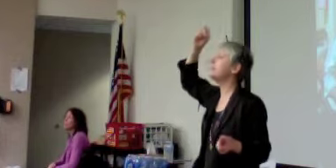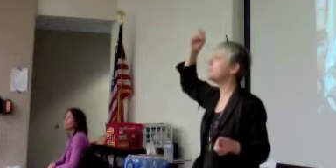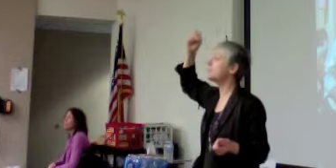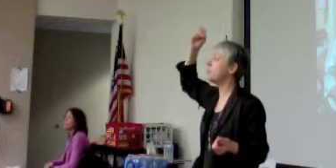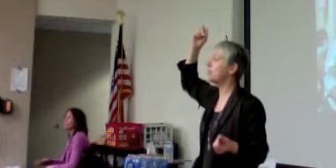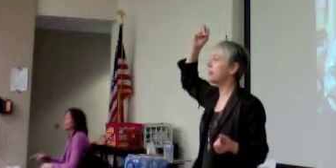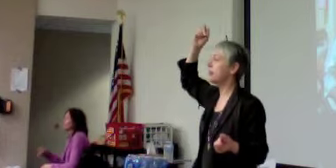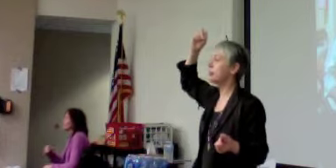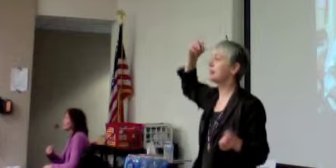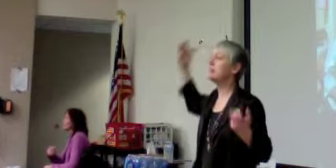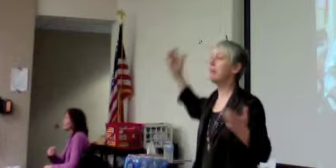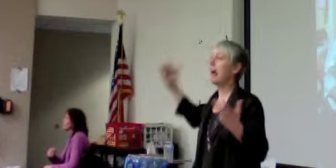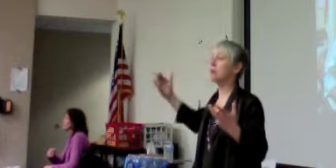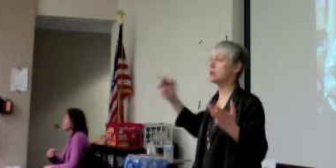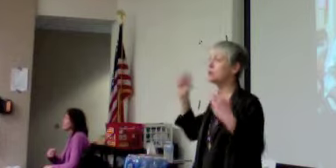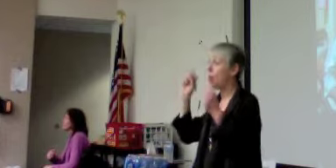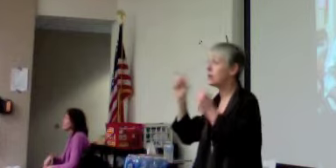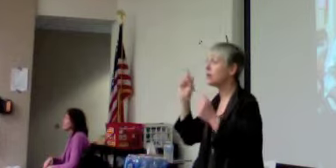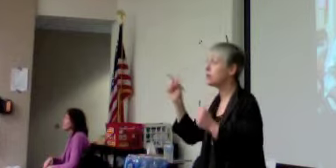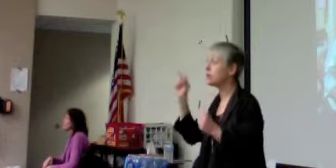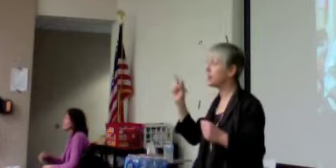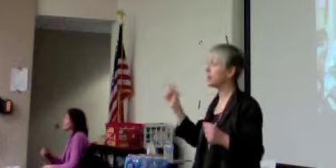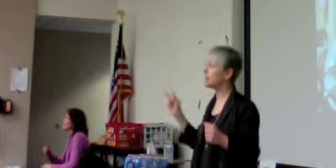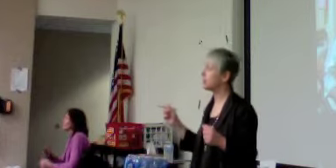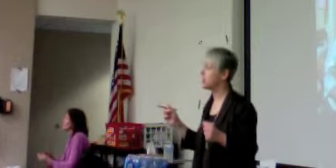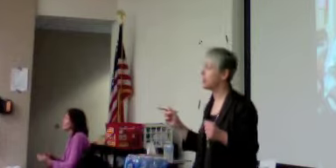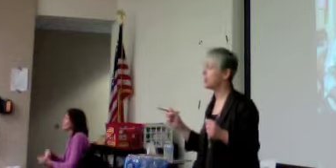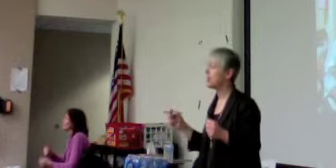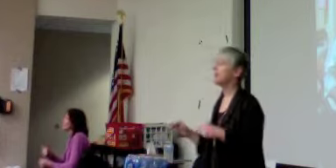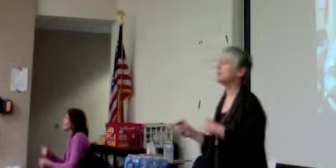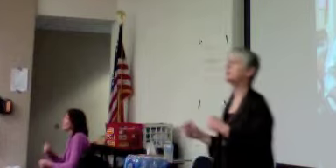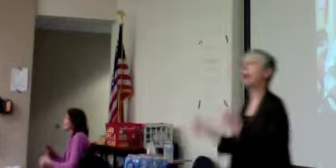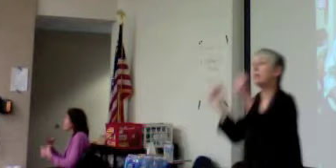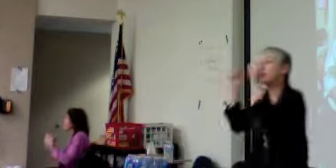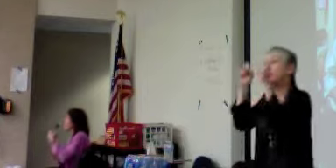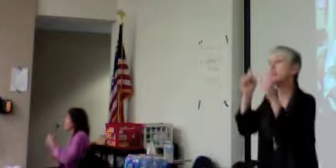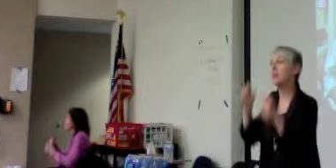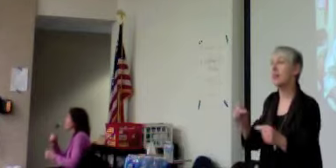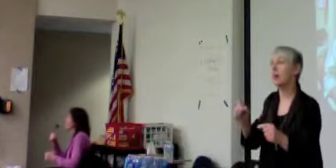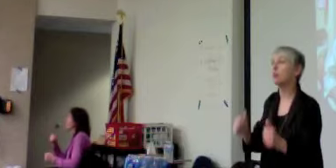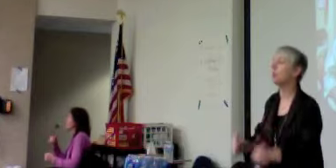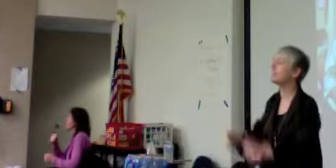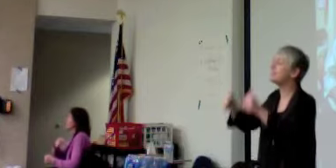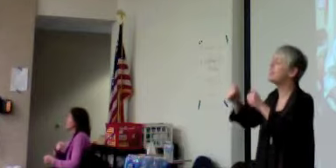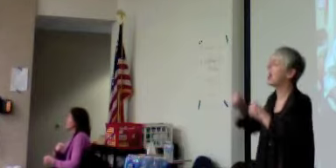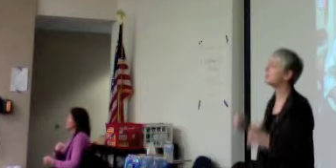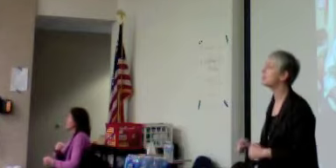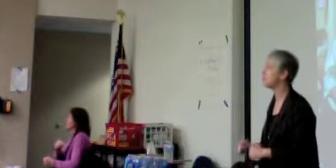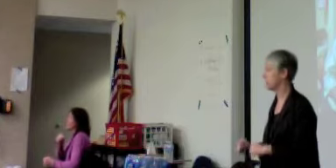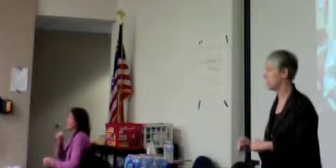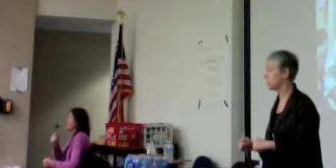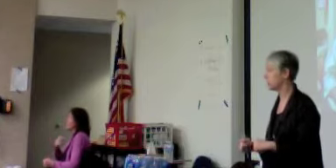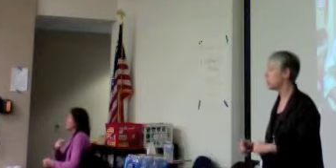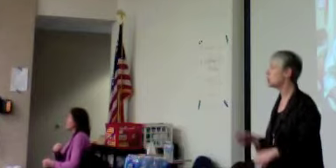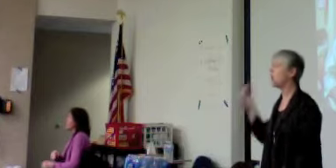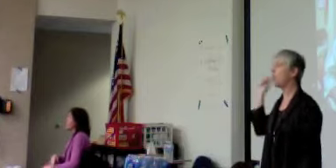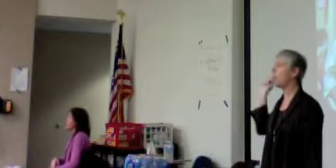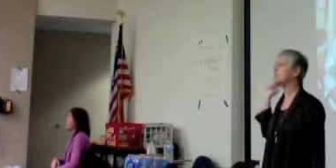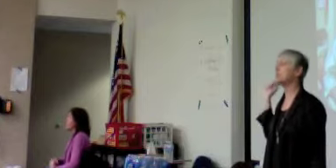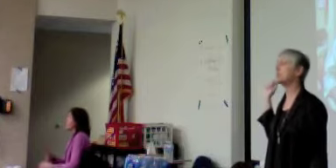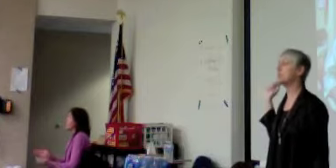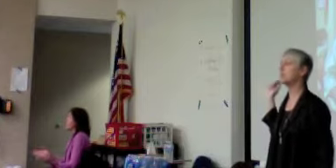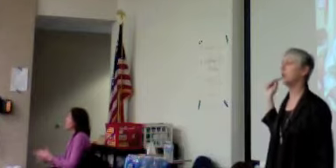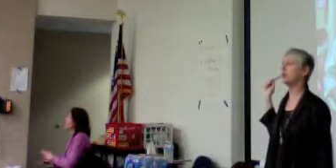What did this one leave out? Because part of the other thing about thinking about data is it's not only what's there, but what's not there. So